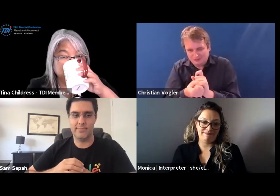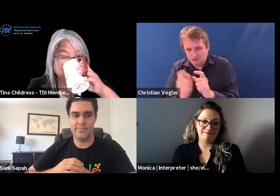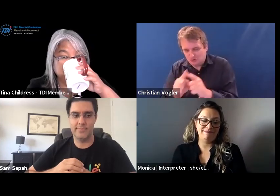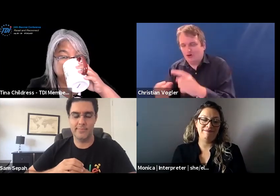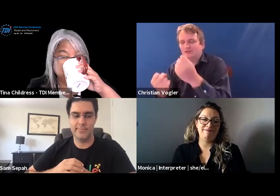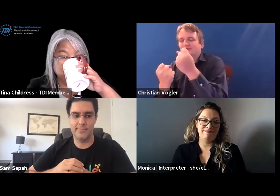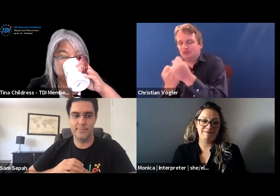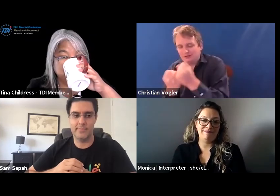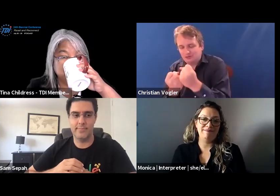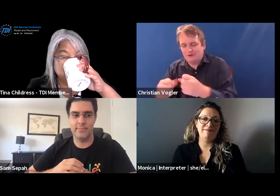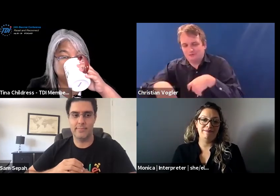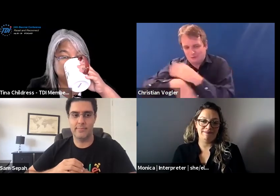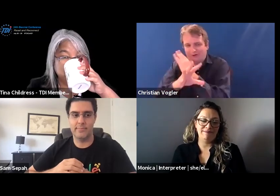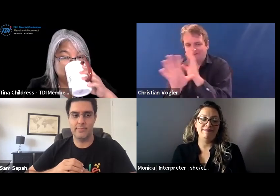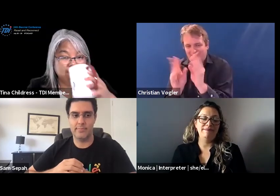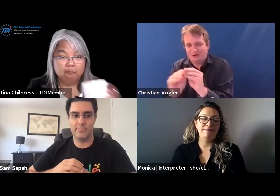VRS needs to change to support